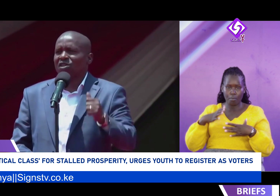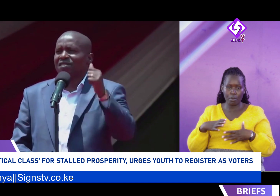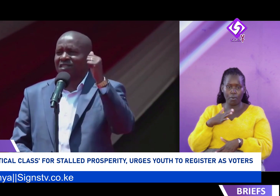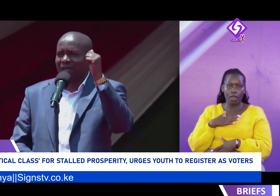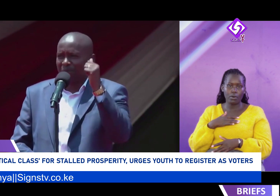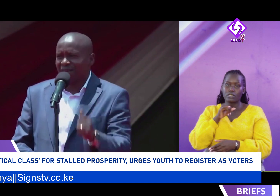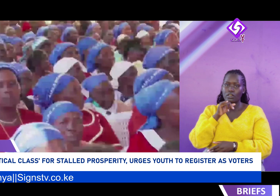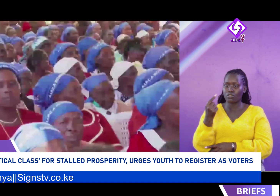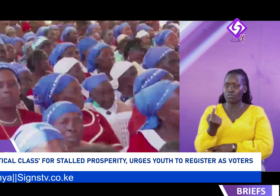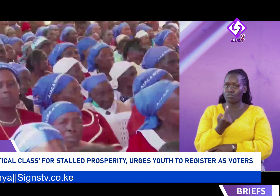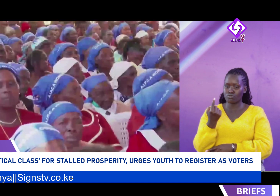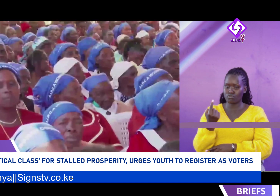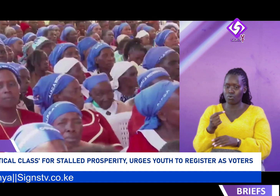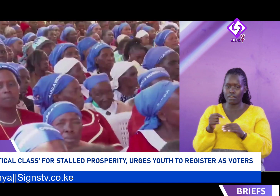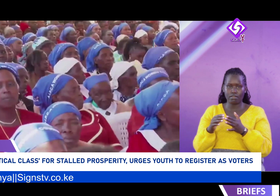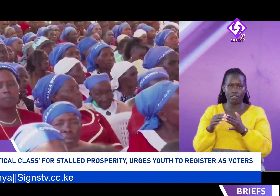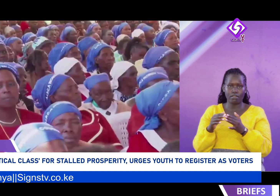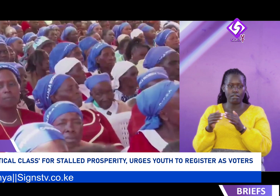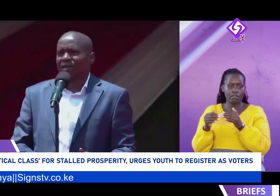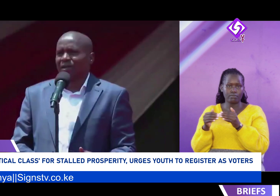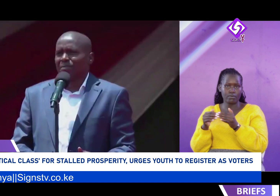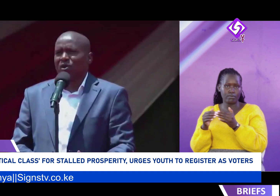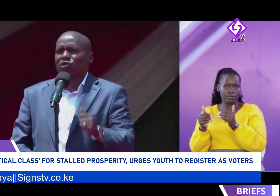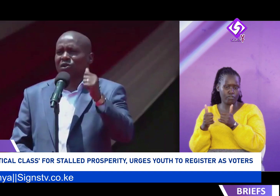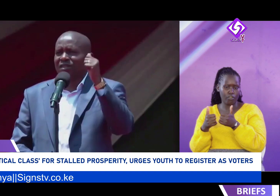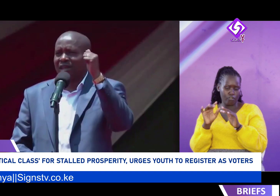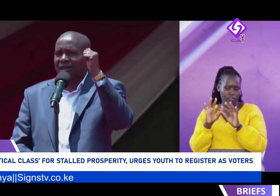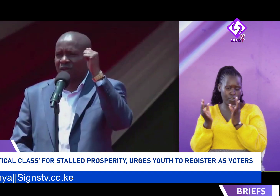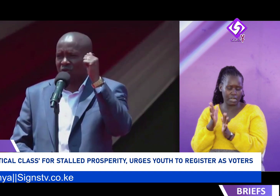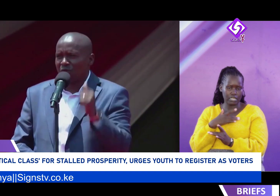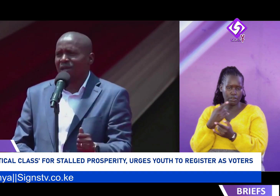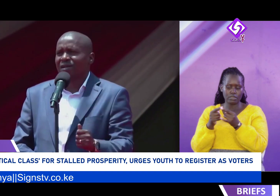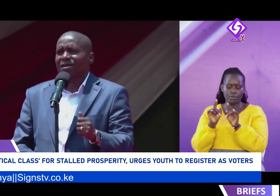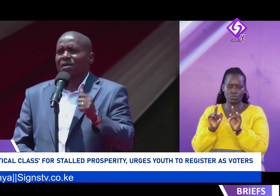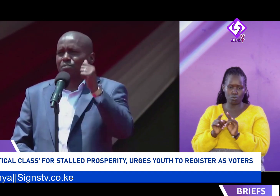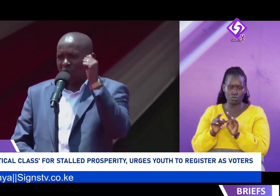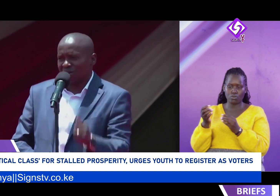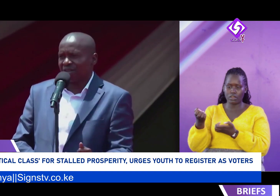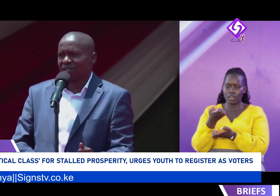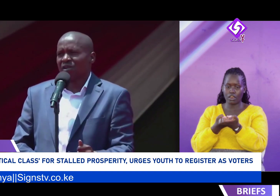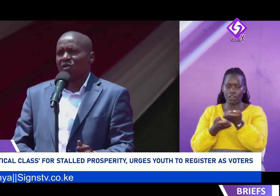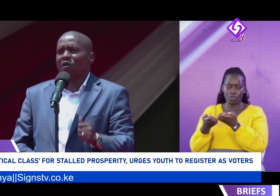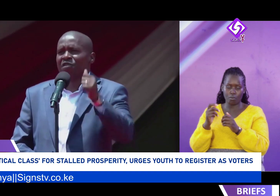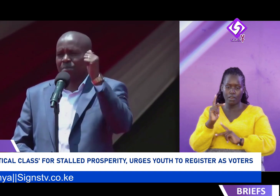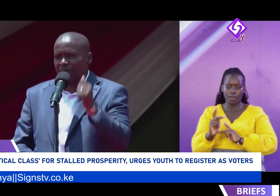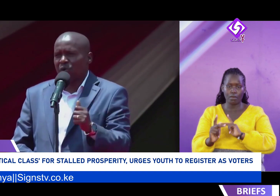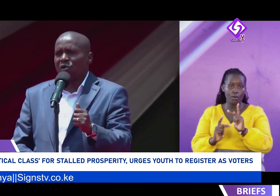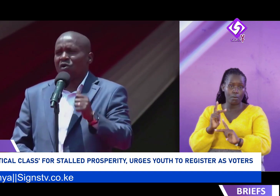in the stability of our families, but also in the economic progress of the people